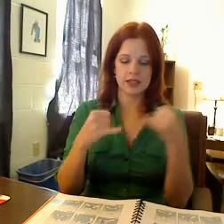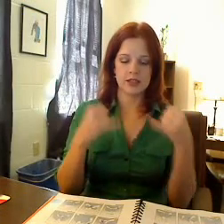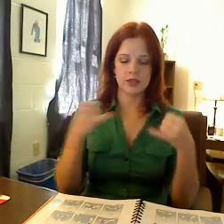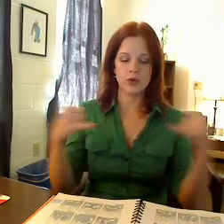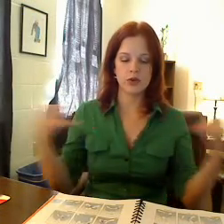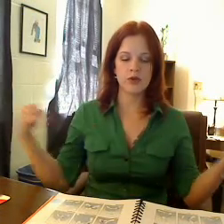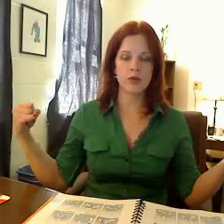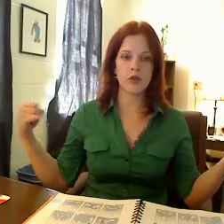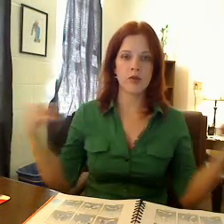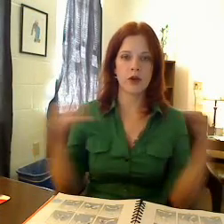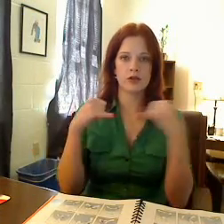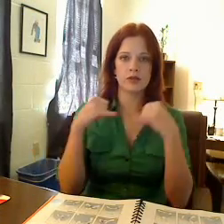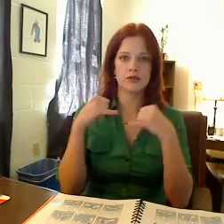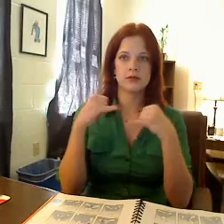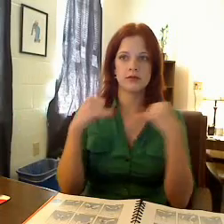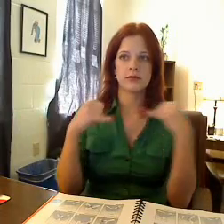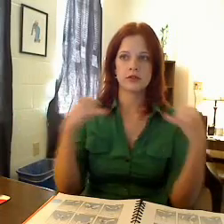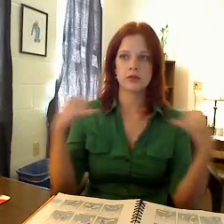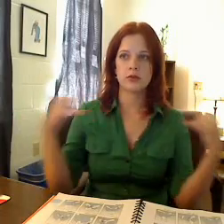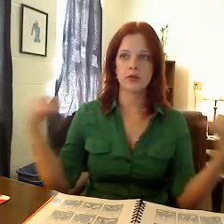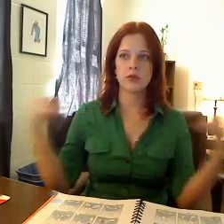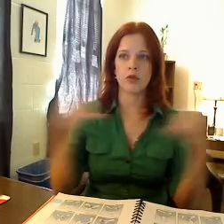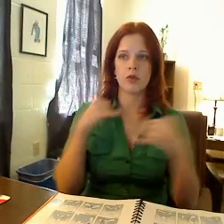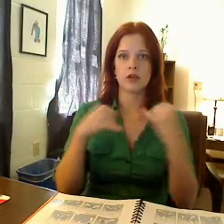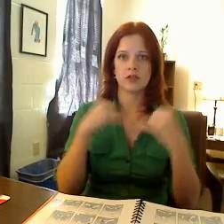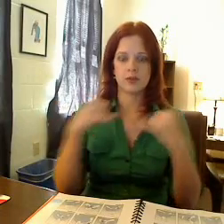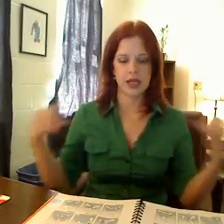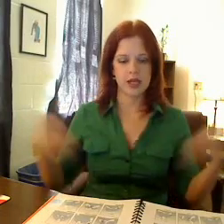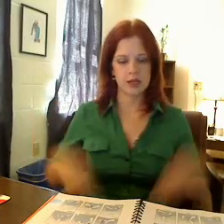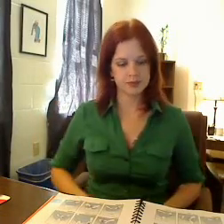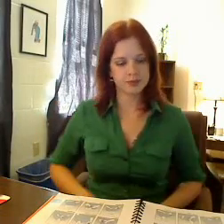and they swirl and pull apart. Swirl and pull apart. Spaghetti.